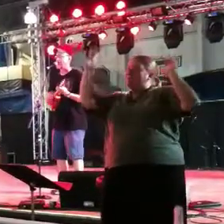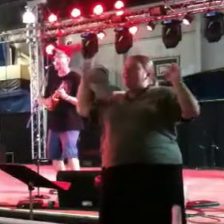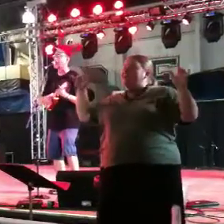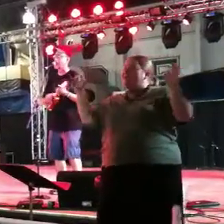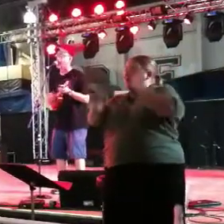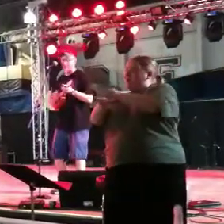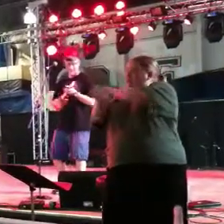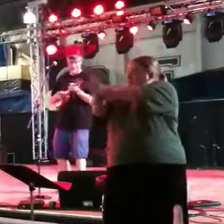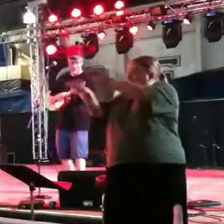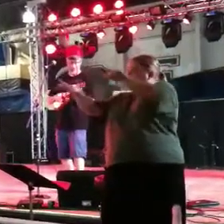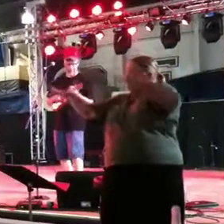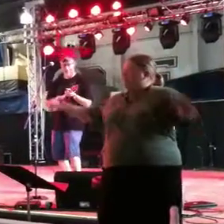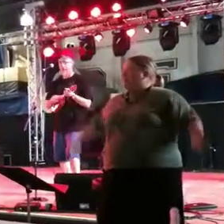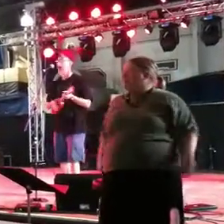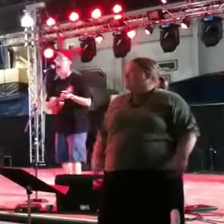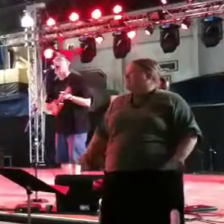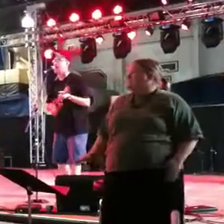on everyone.